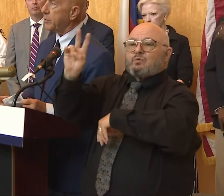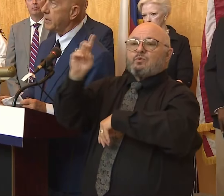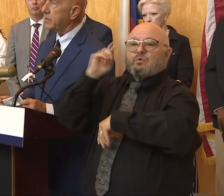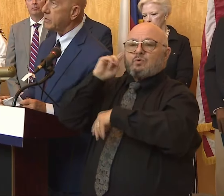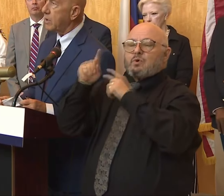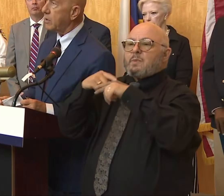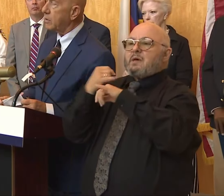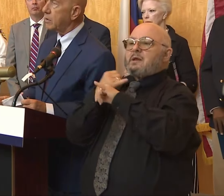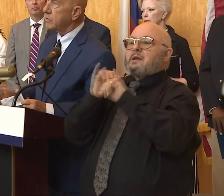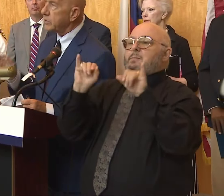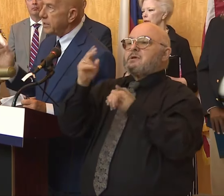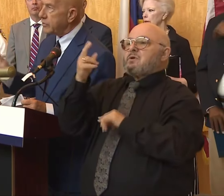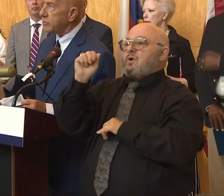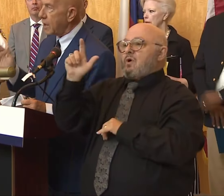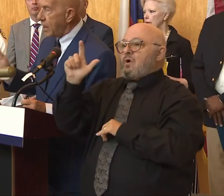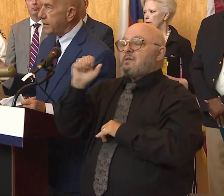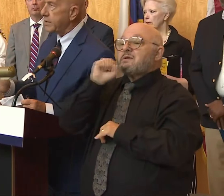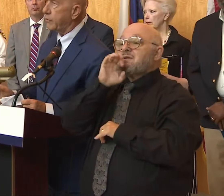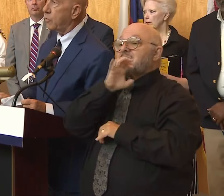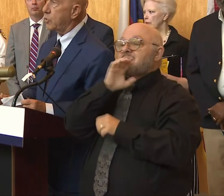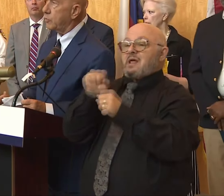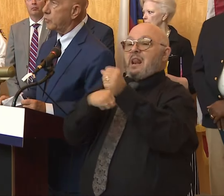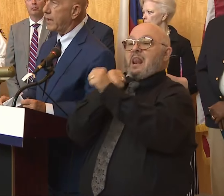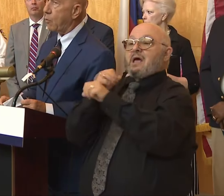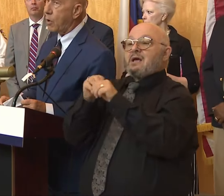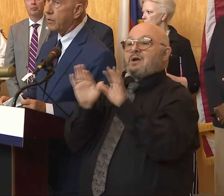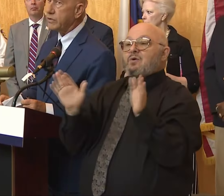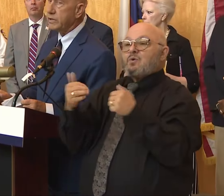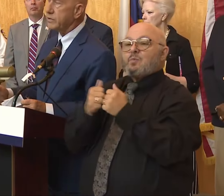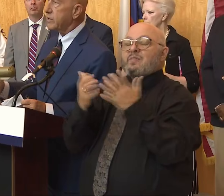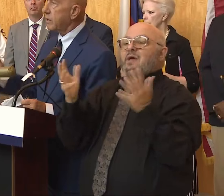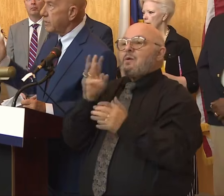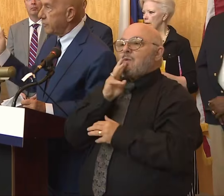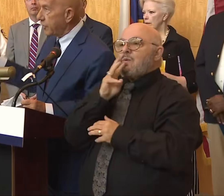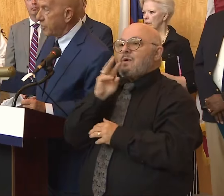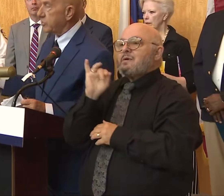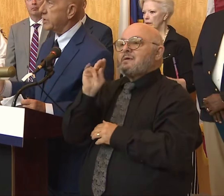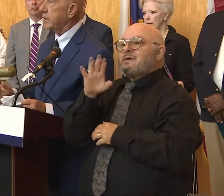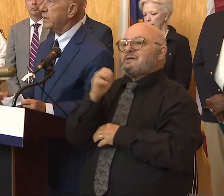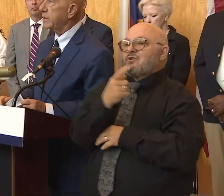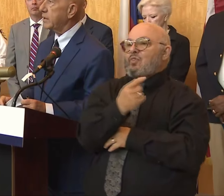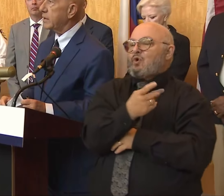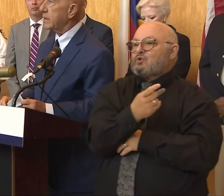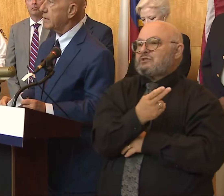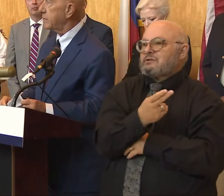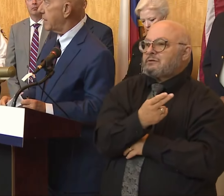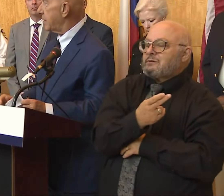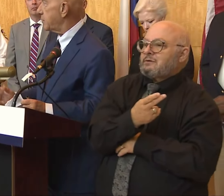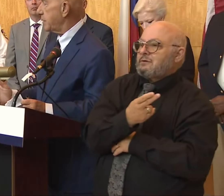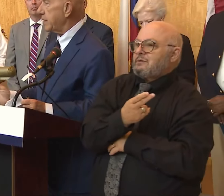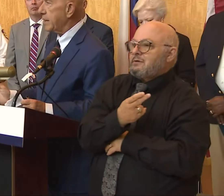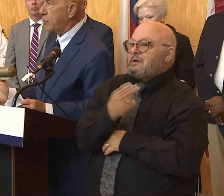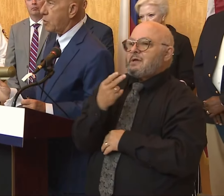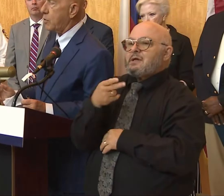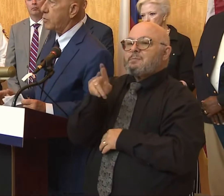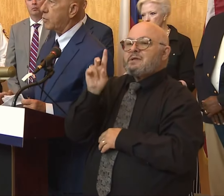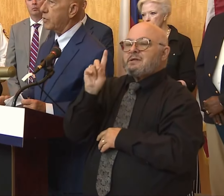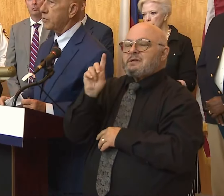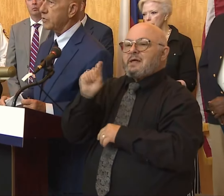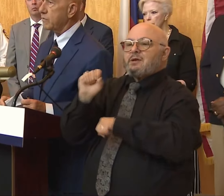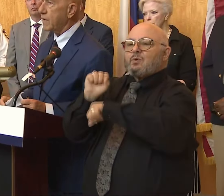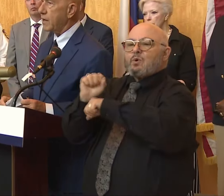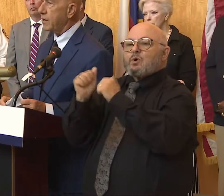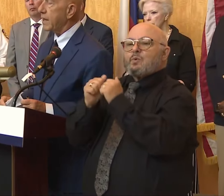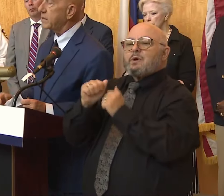about Independence Hall. Seniors locked in their rooms without water since Thursday. HPD had to work